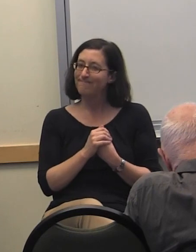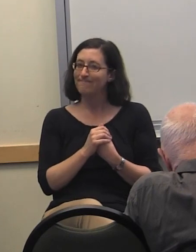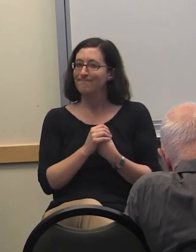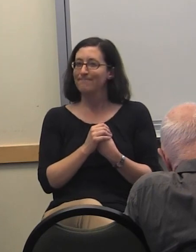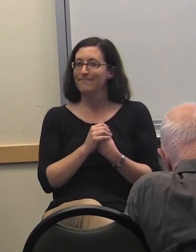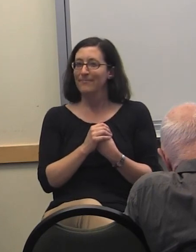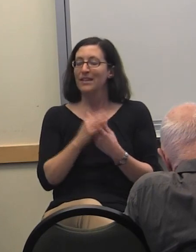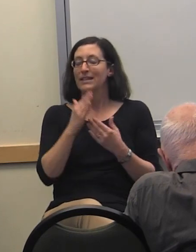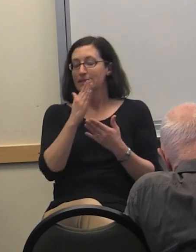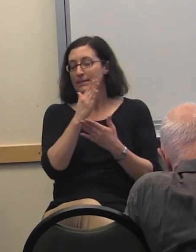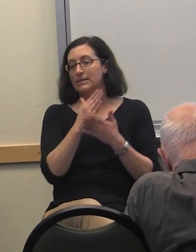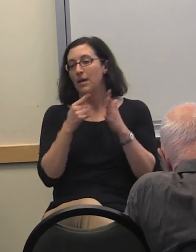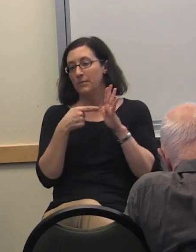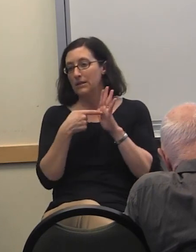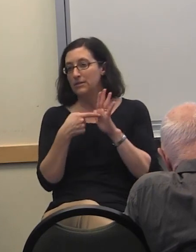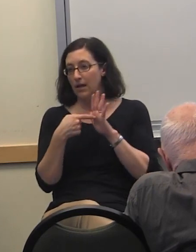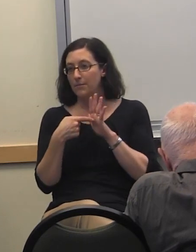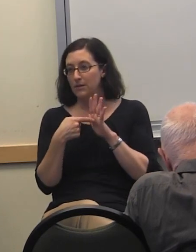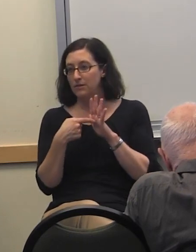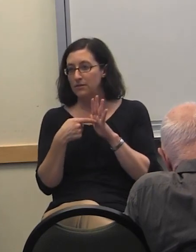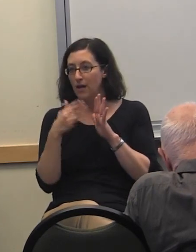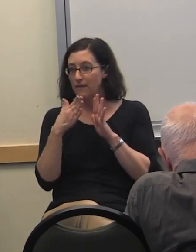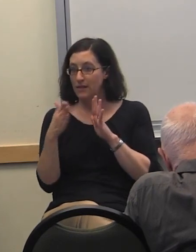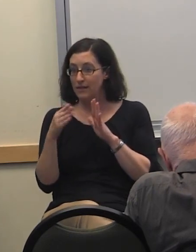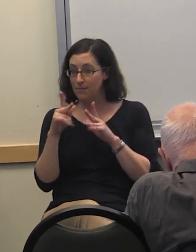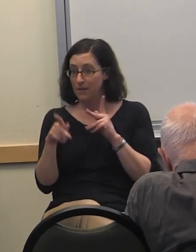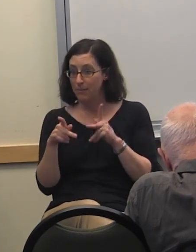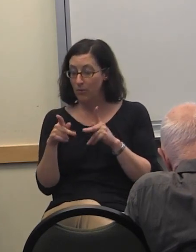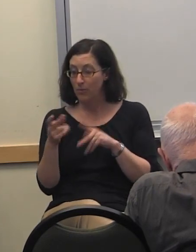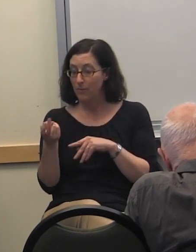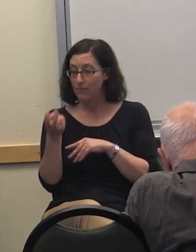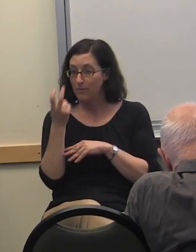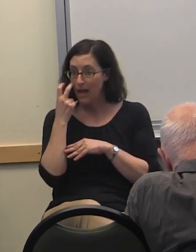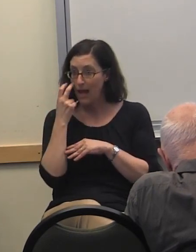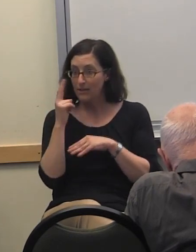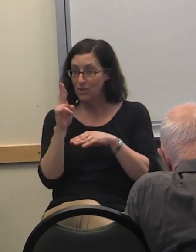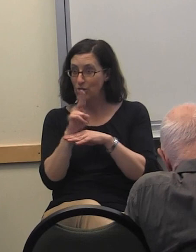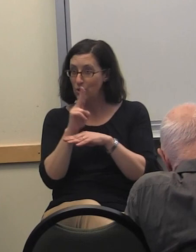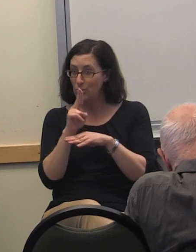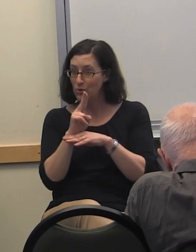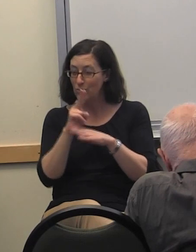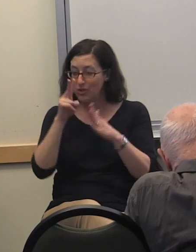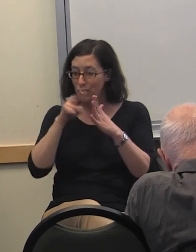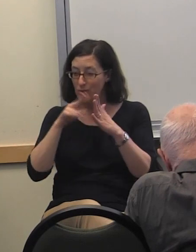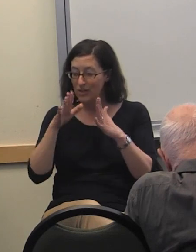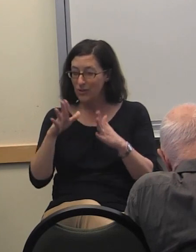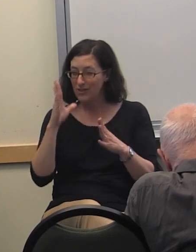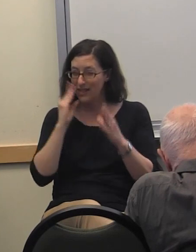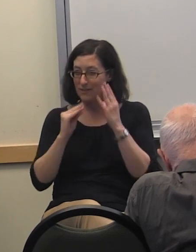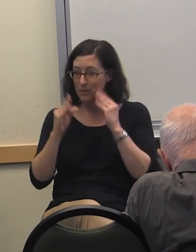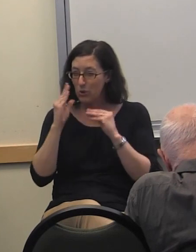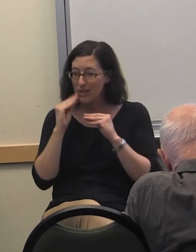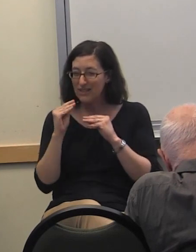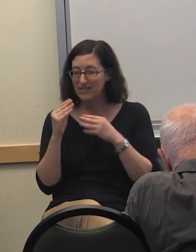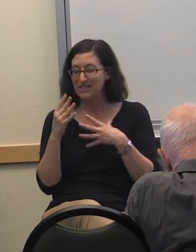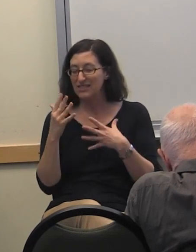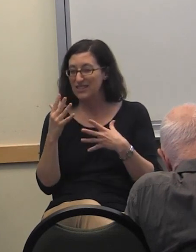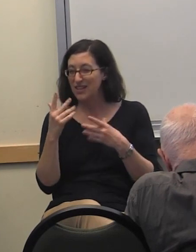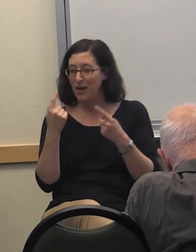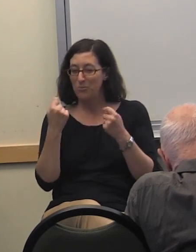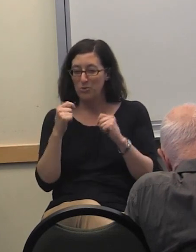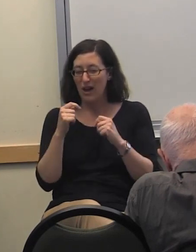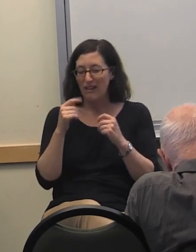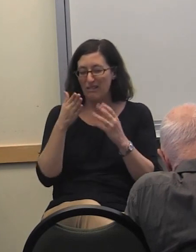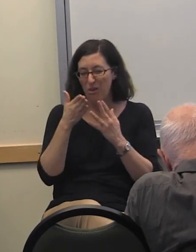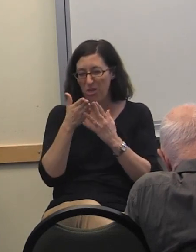these are some examples of the things that people who are blind using screen readers experience as they're trying